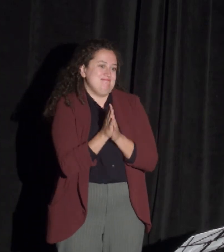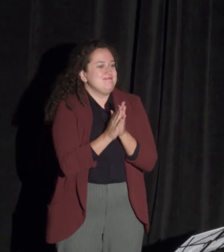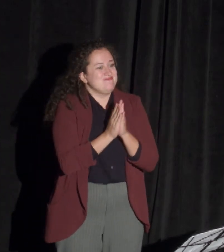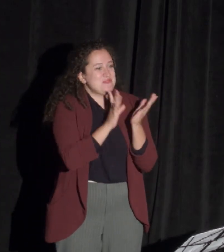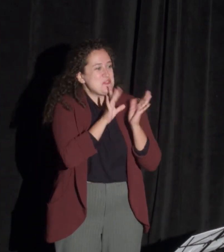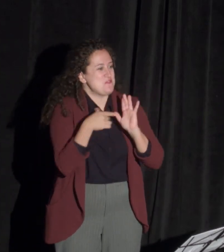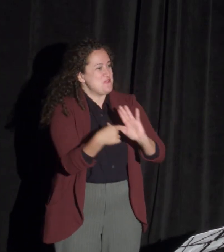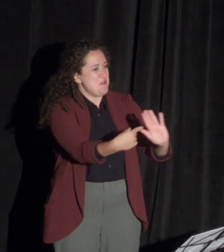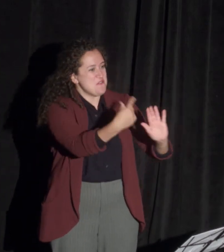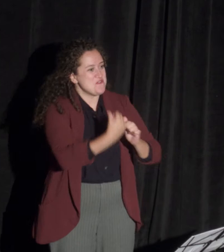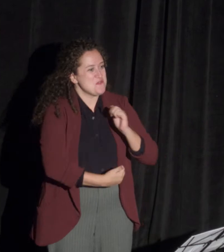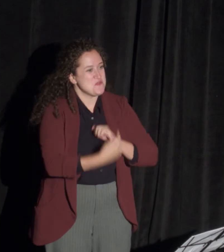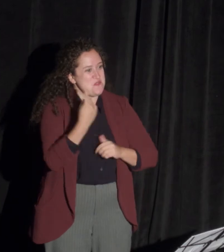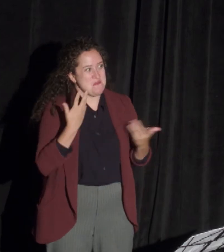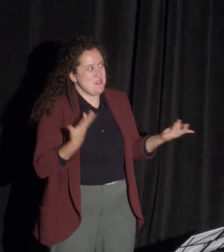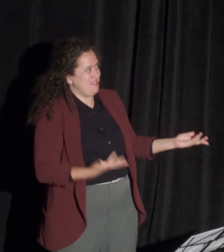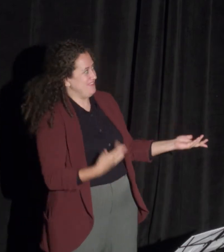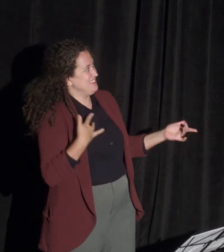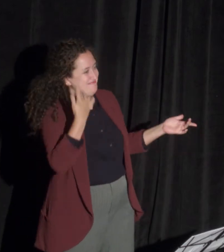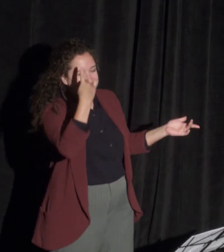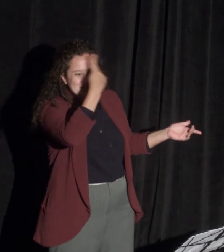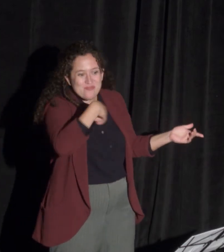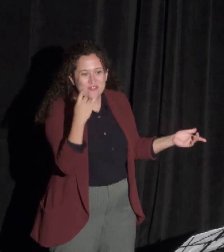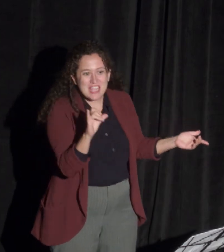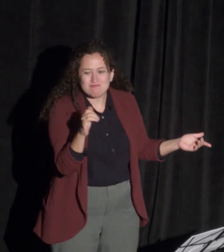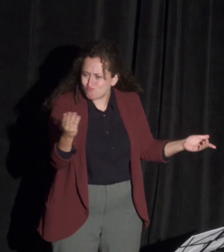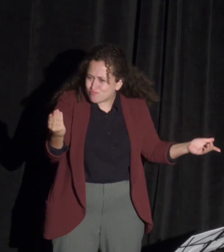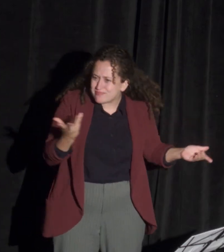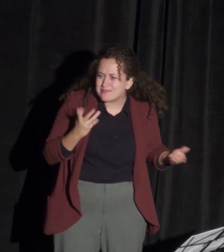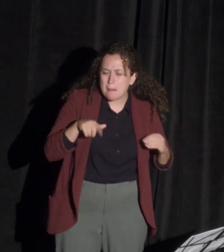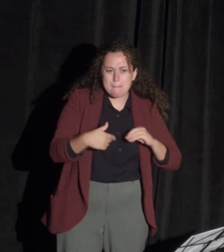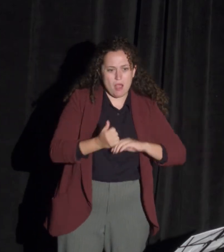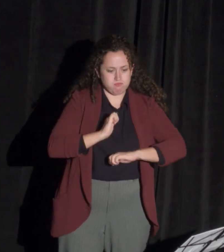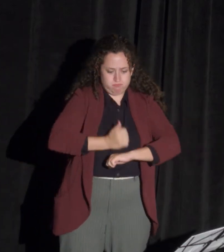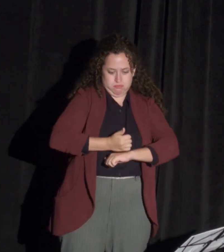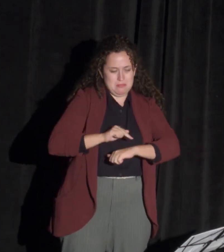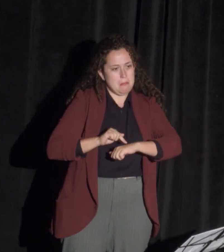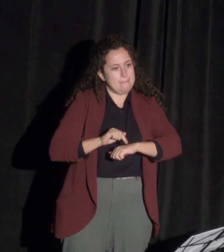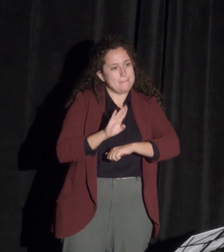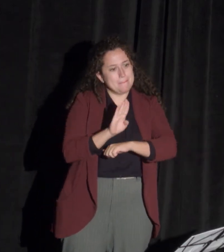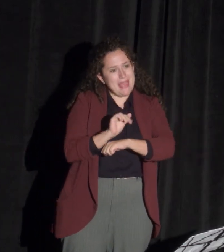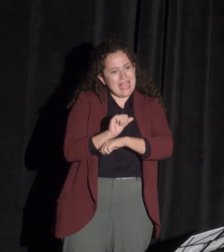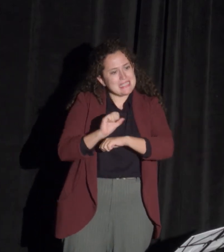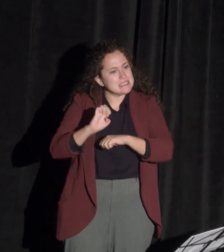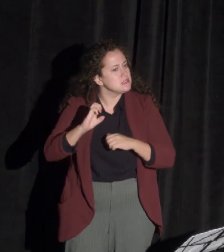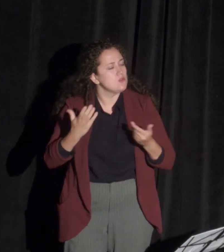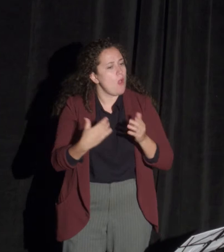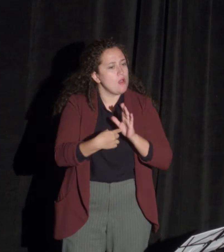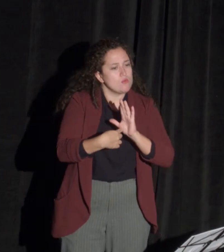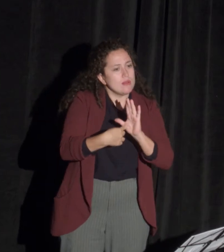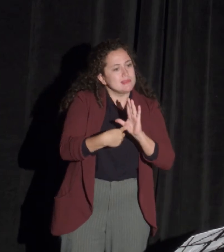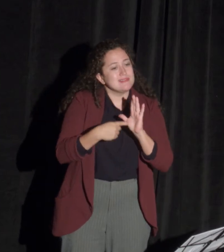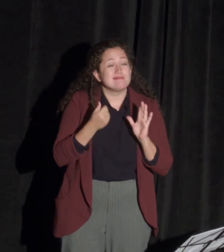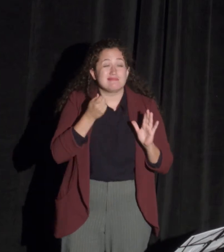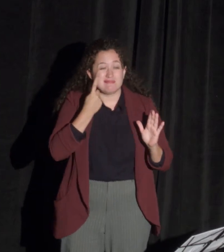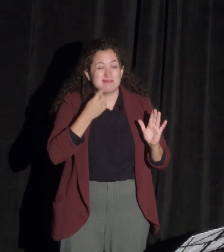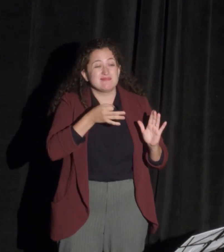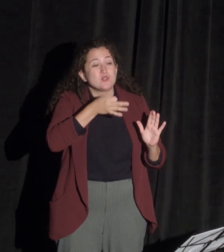is all about. Yeah, so tell us about the base and what it represents. We're going to see a video with some gorgeous images. Well, the